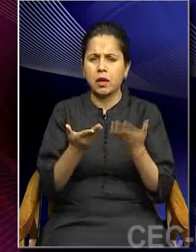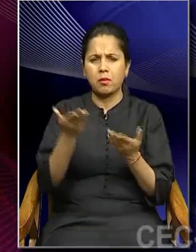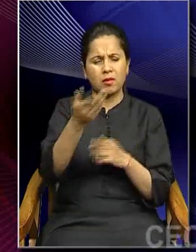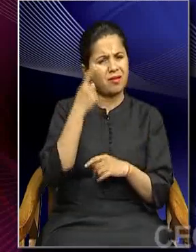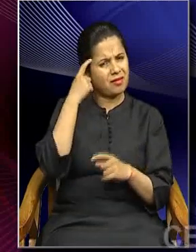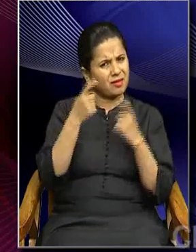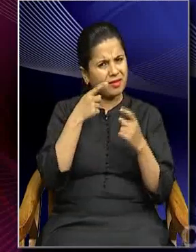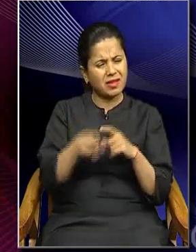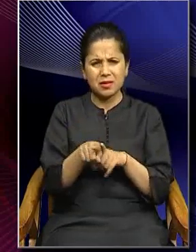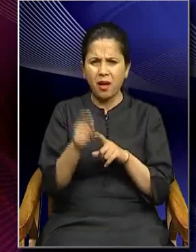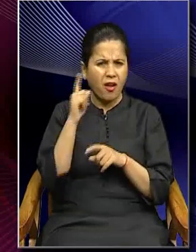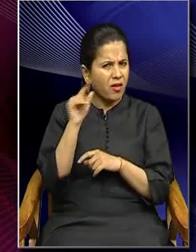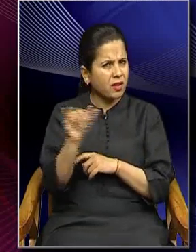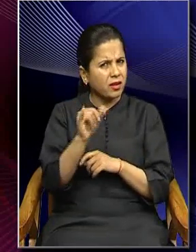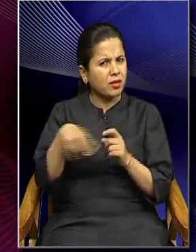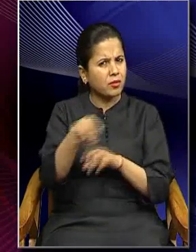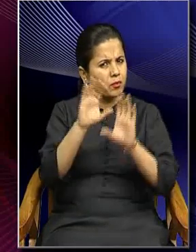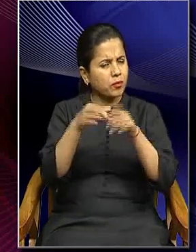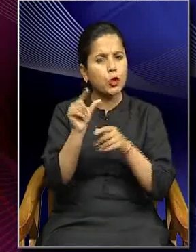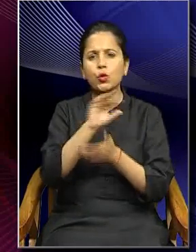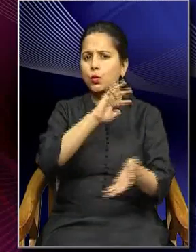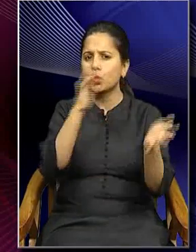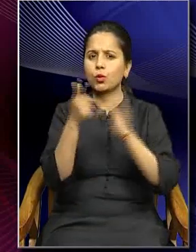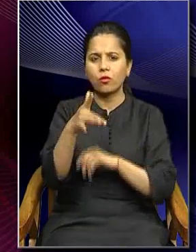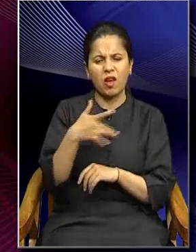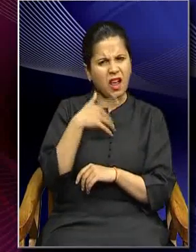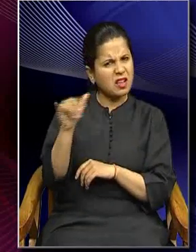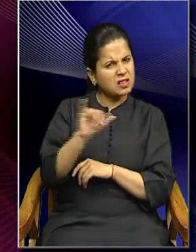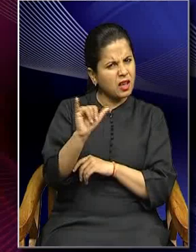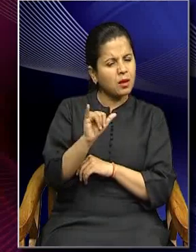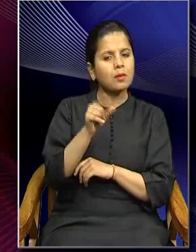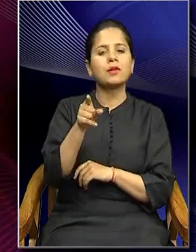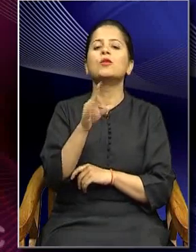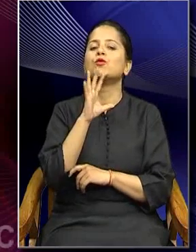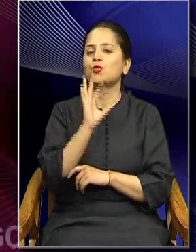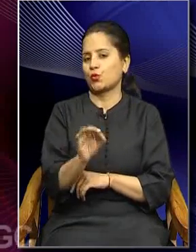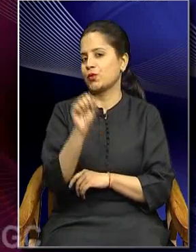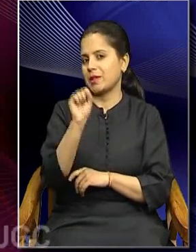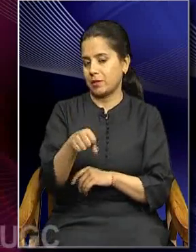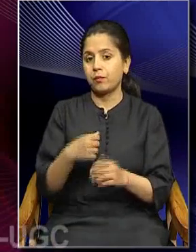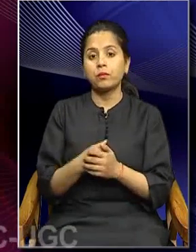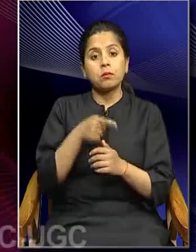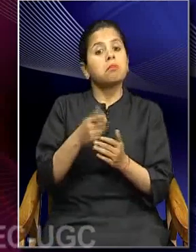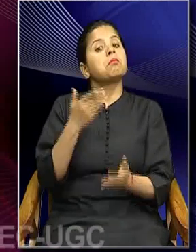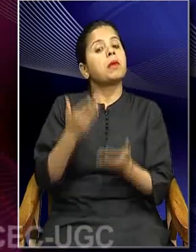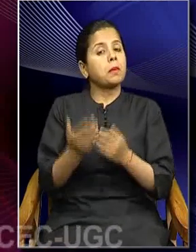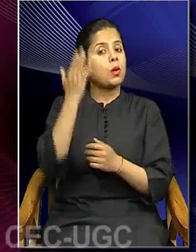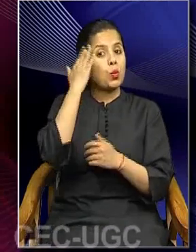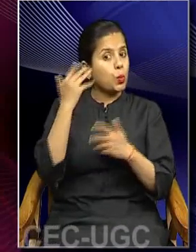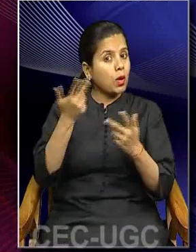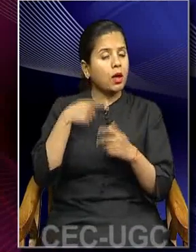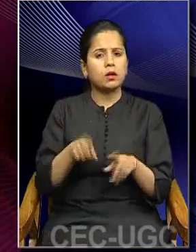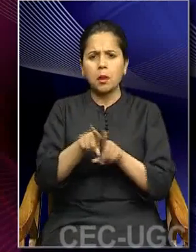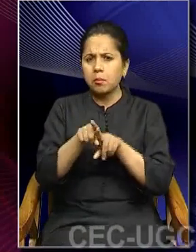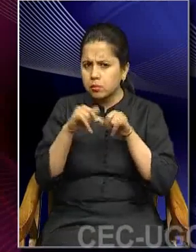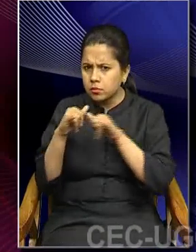this sounds exactly like the category of universal, and that is true, which is probably why